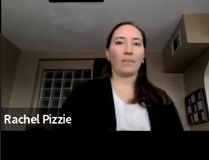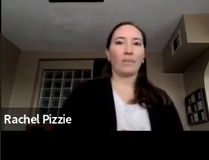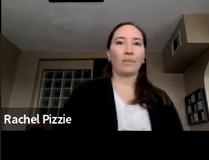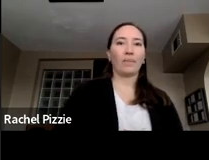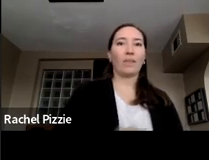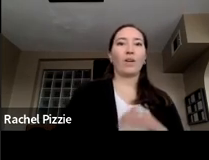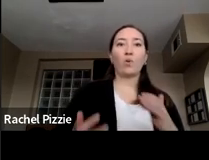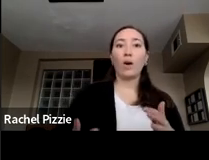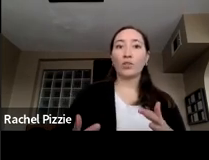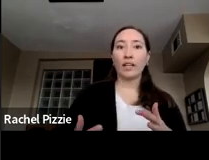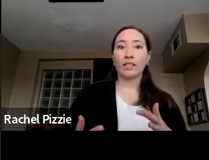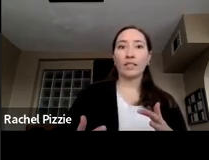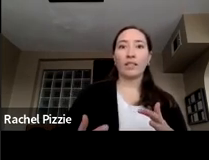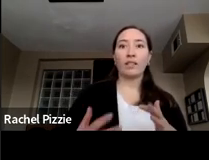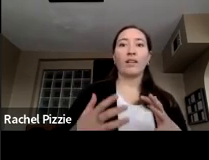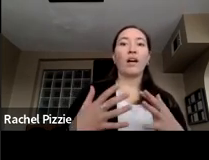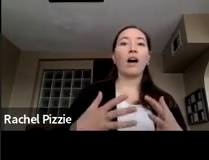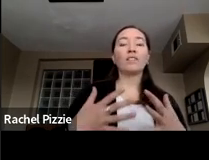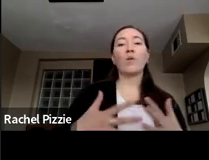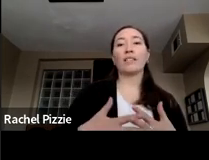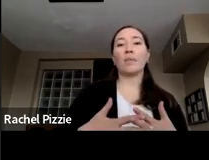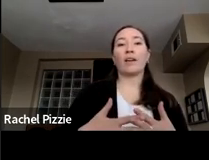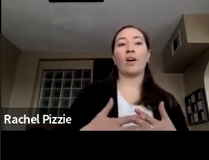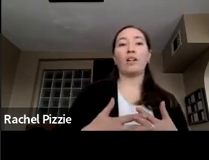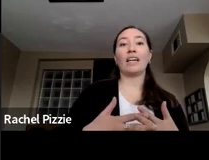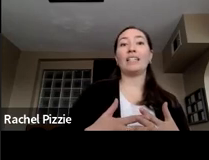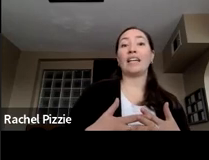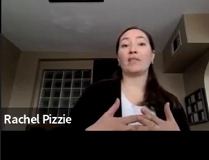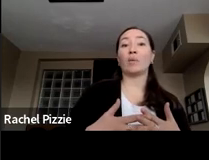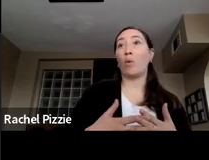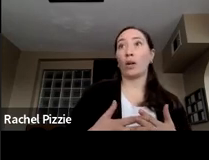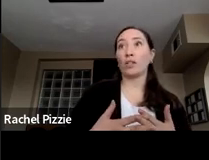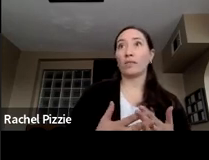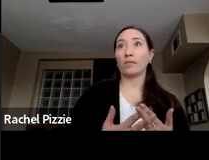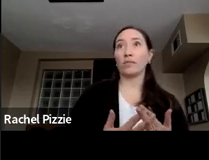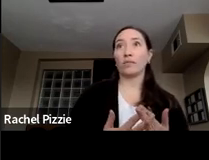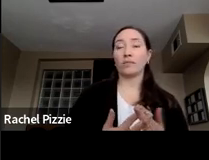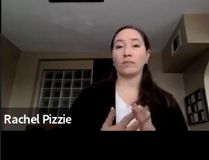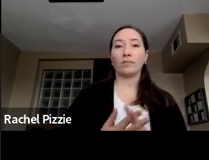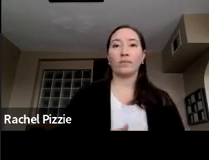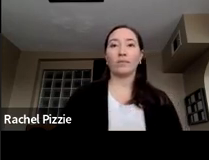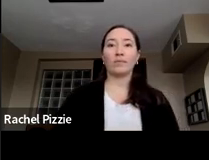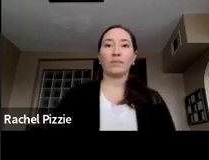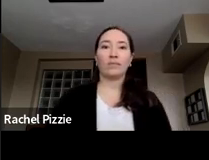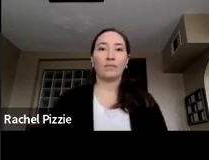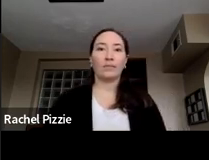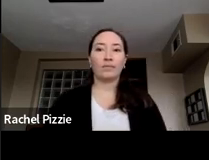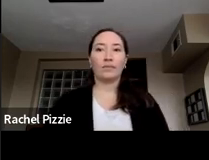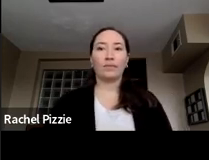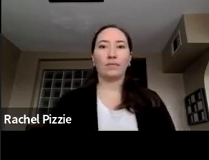Okay. Qualtrics also has something called a data report.